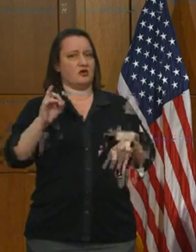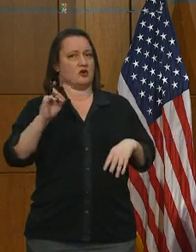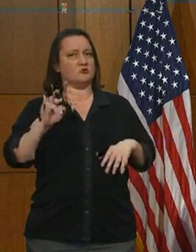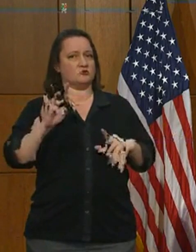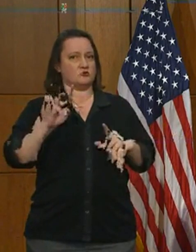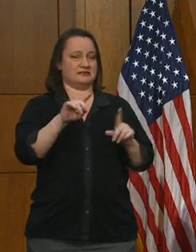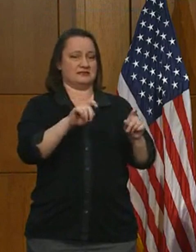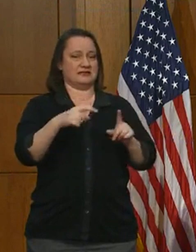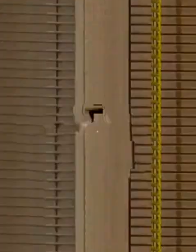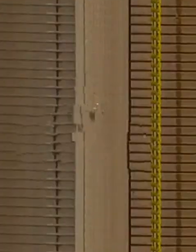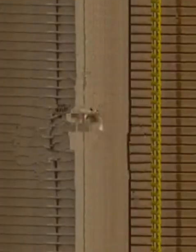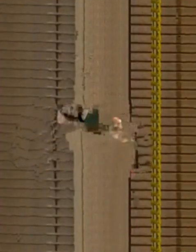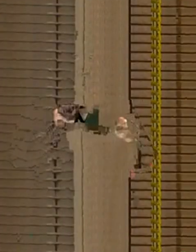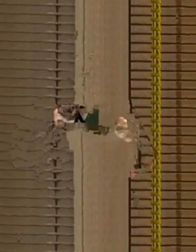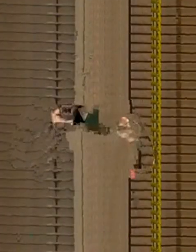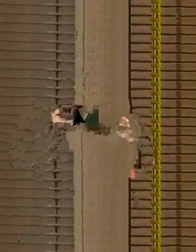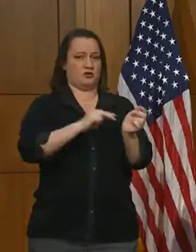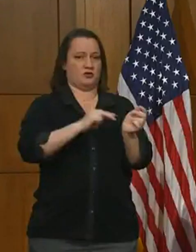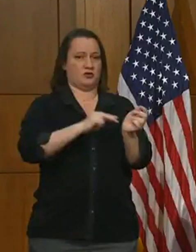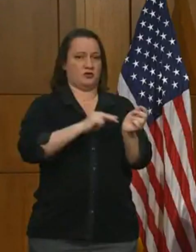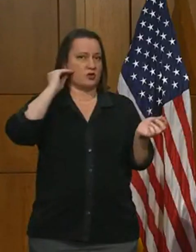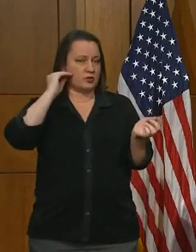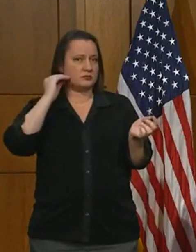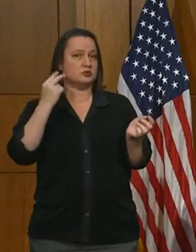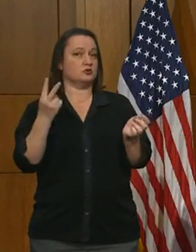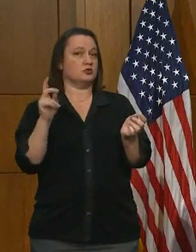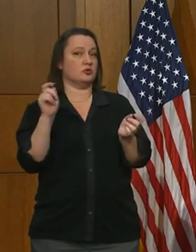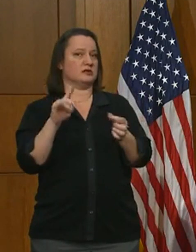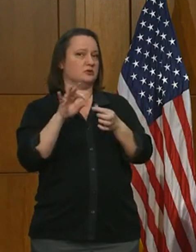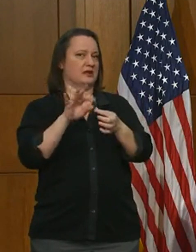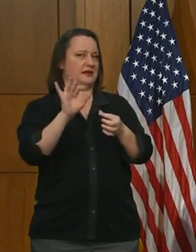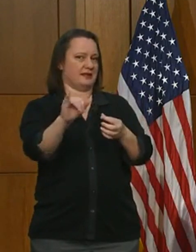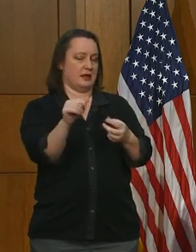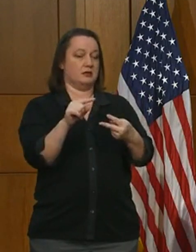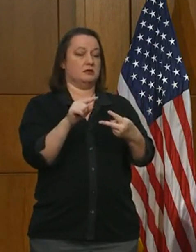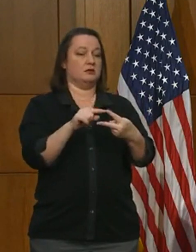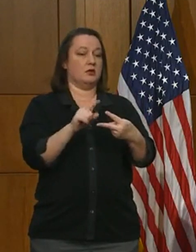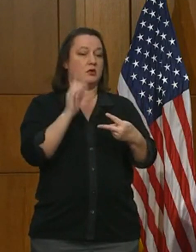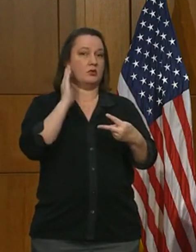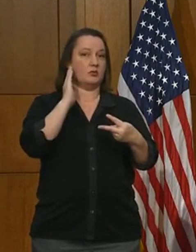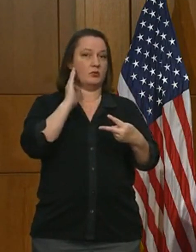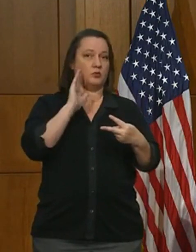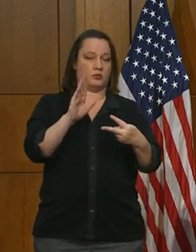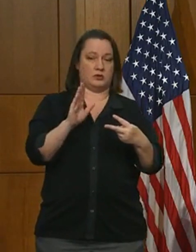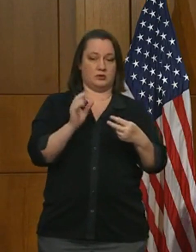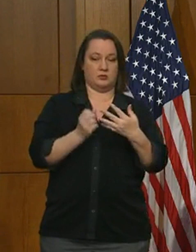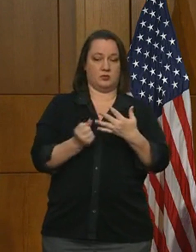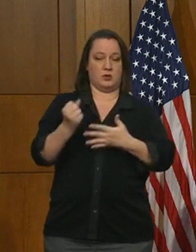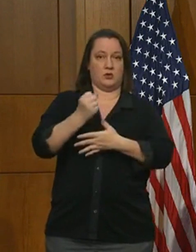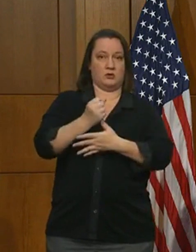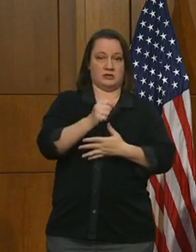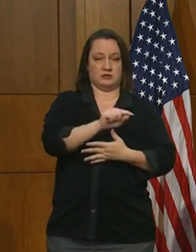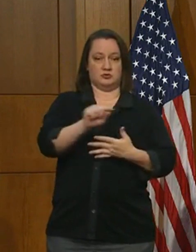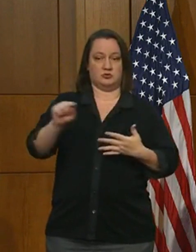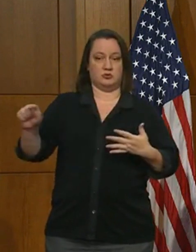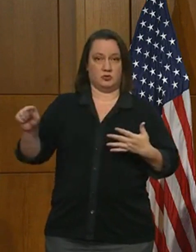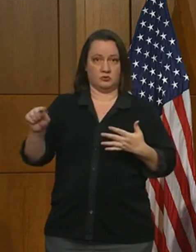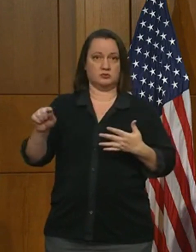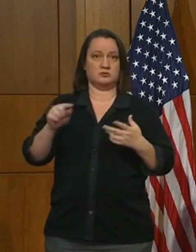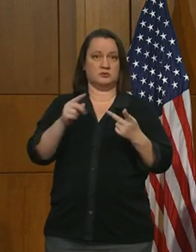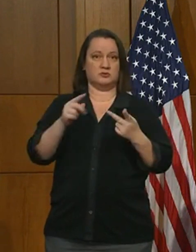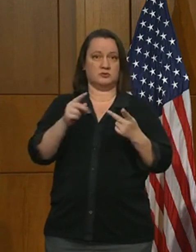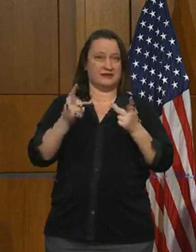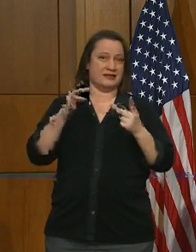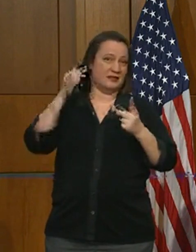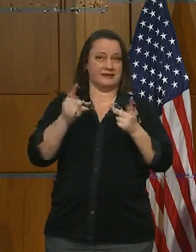cases. So two questions based on that. I'm wondering if there will be a concentrated effort to prioritize those facilities in the future. And